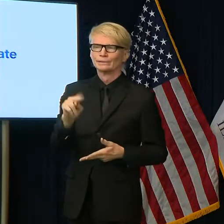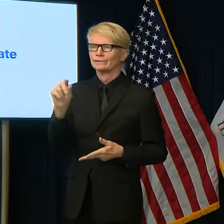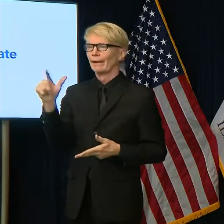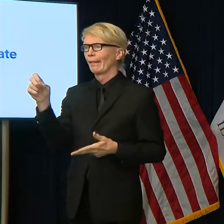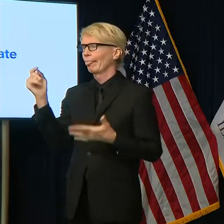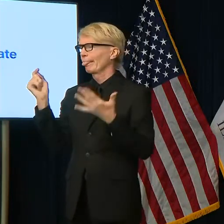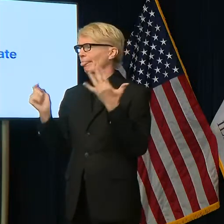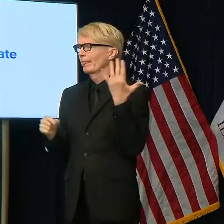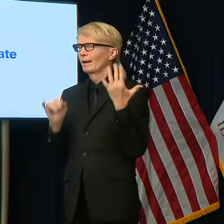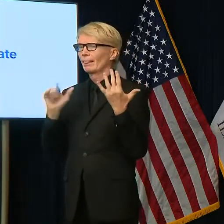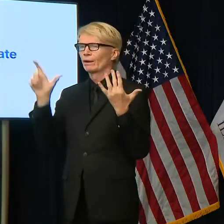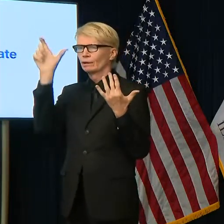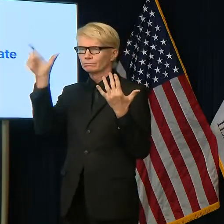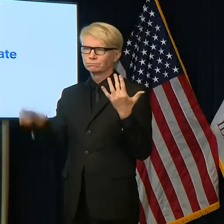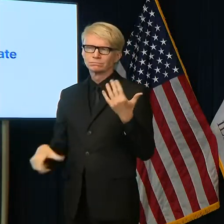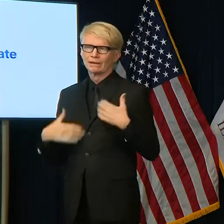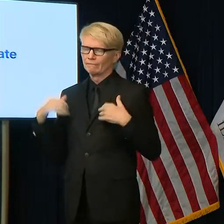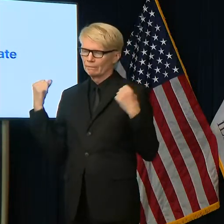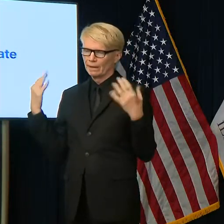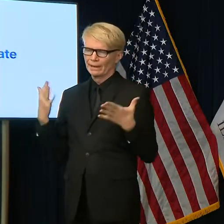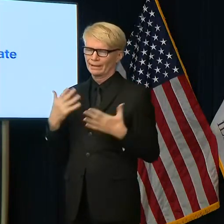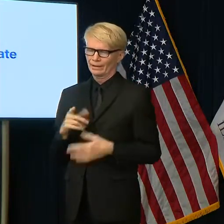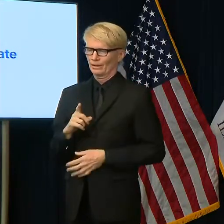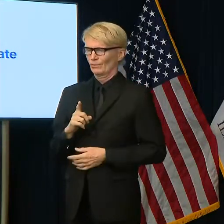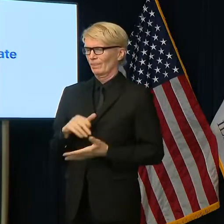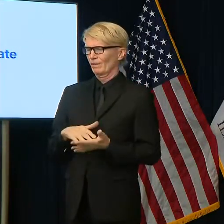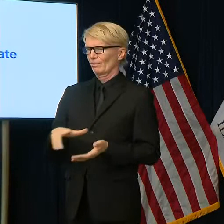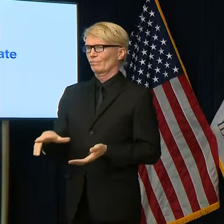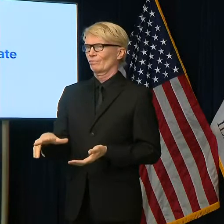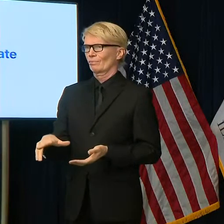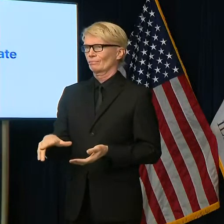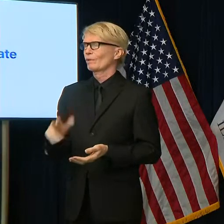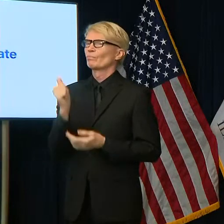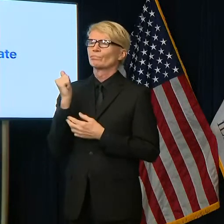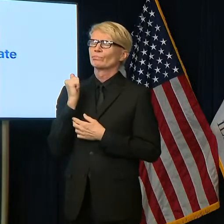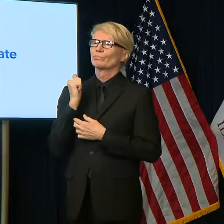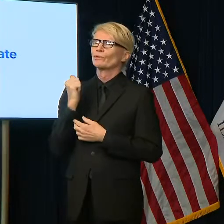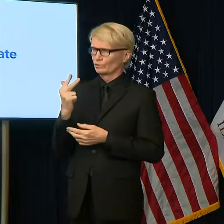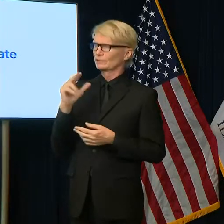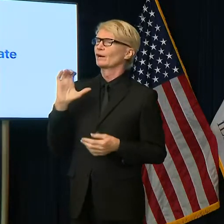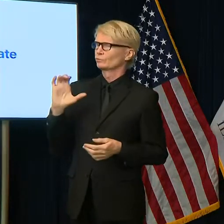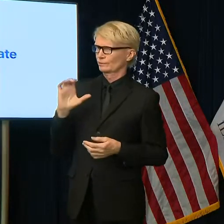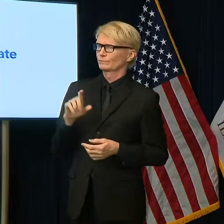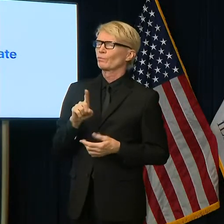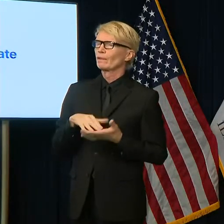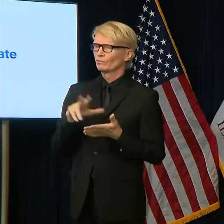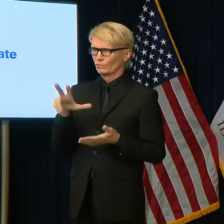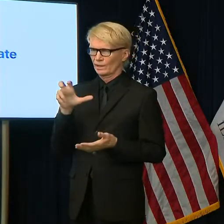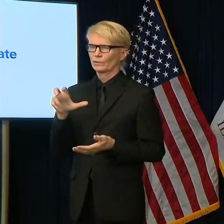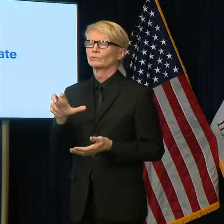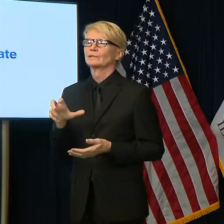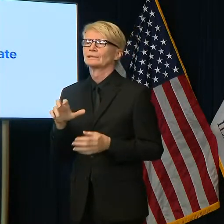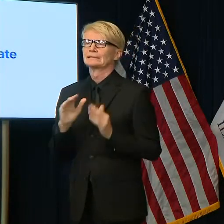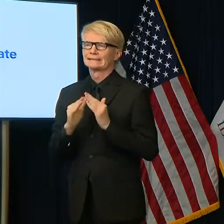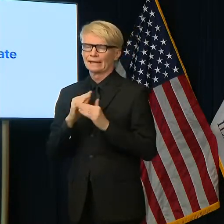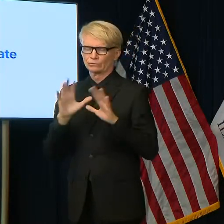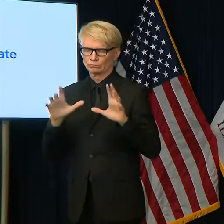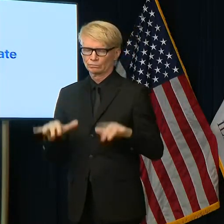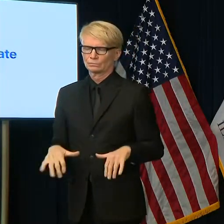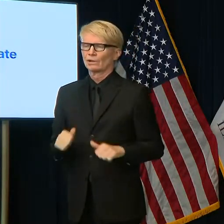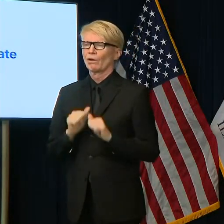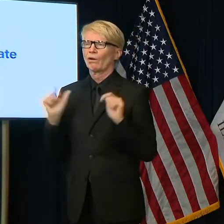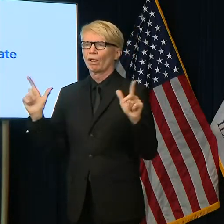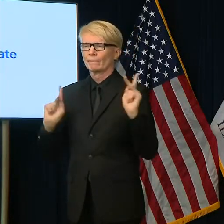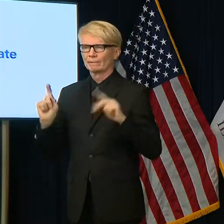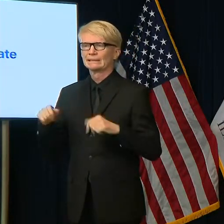the state of Illinois. The 1,300 municipalities, everybody needs a little bit of help, and it's